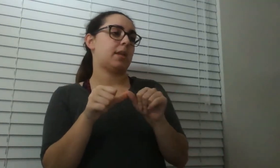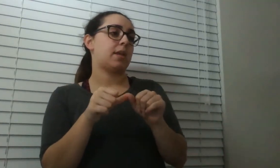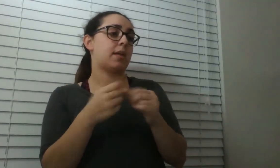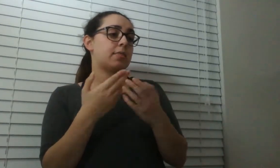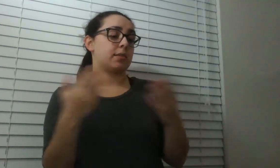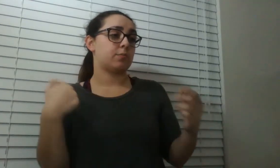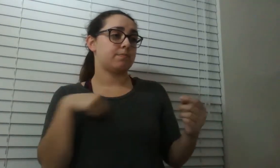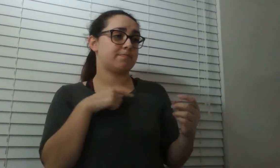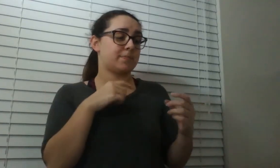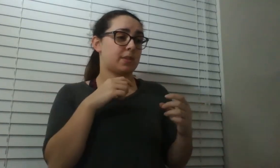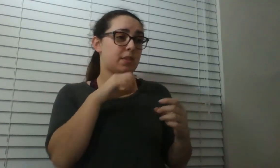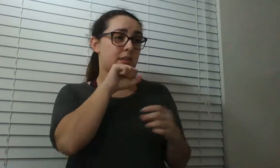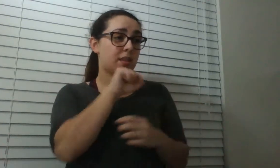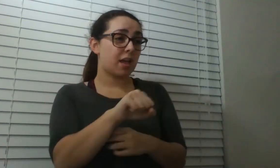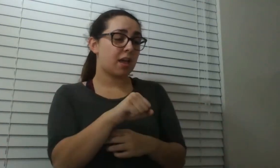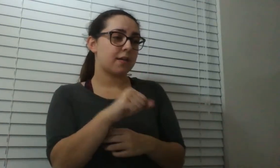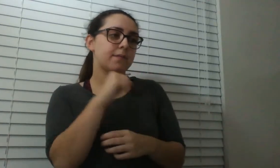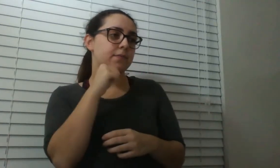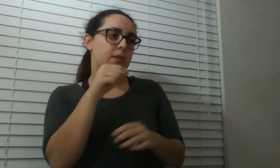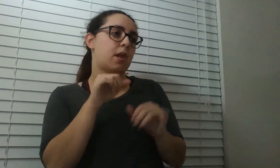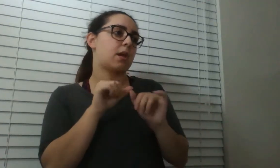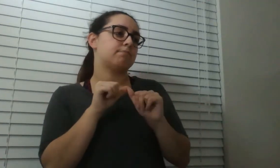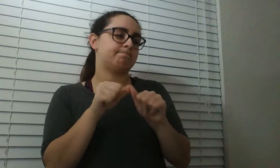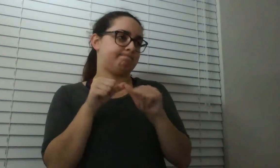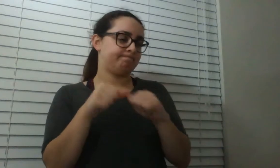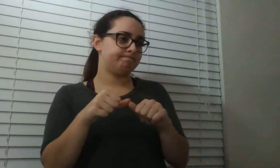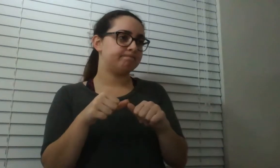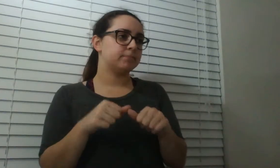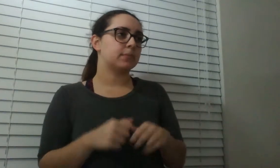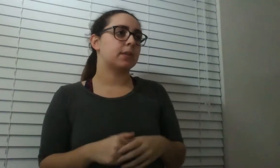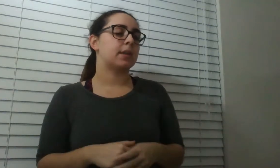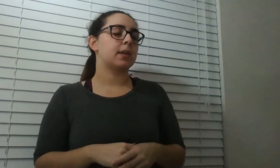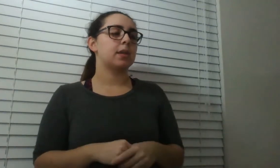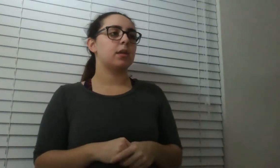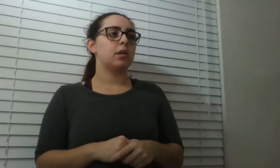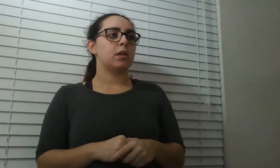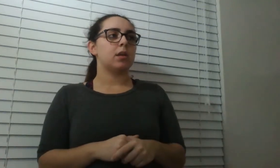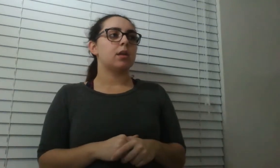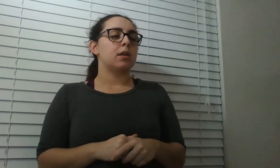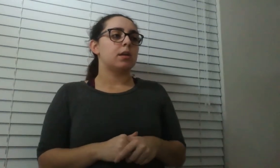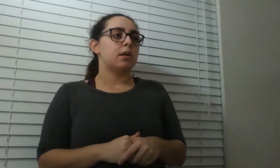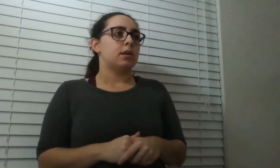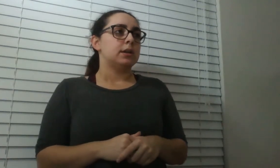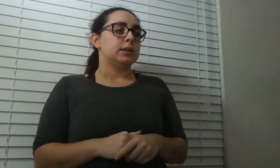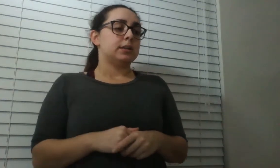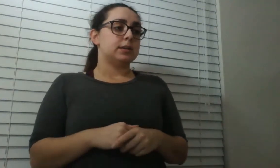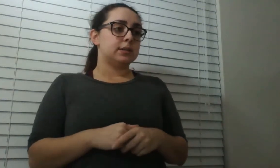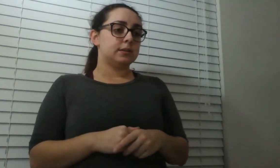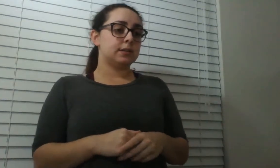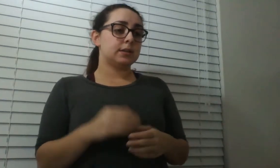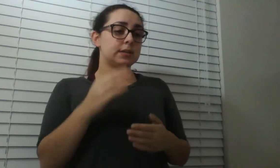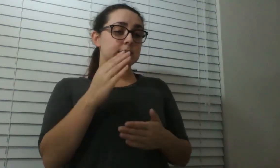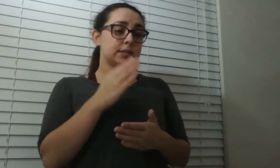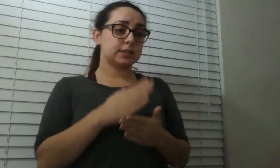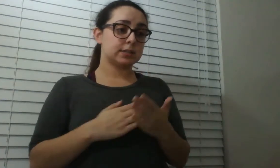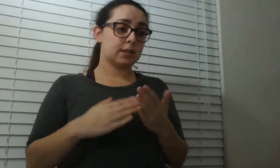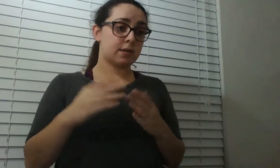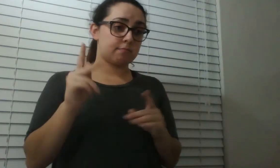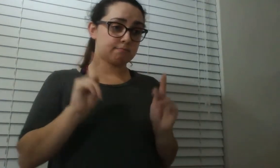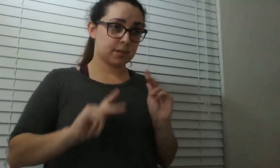That's just the truth of the matter, is that there's this constant impermanence and this constant flux. And some philosophers have argued over the years we